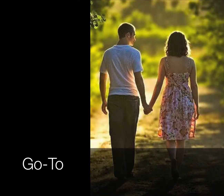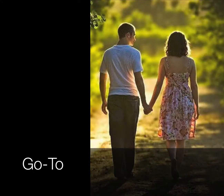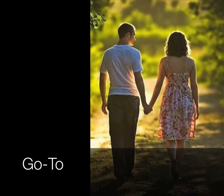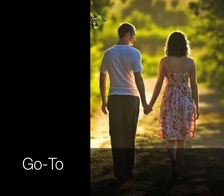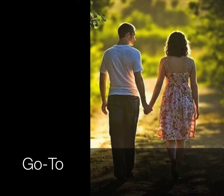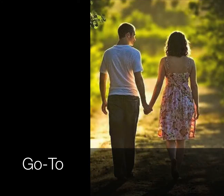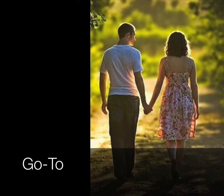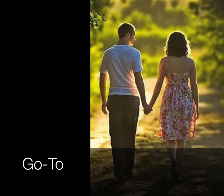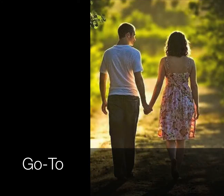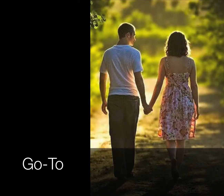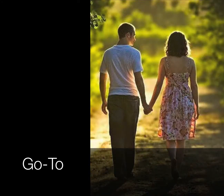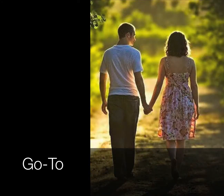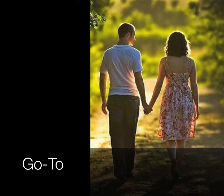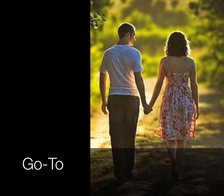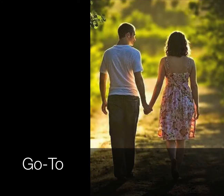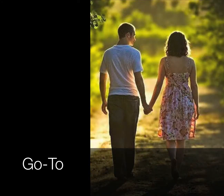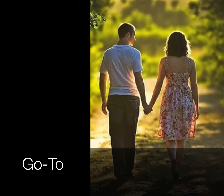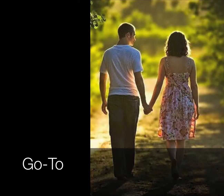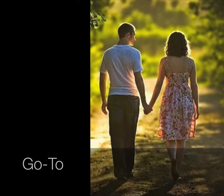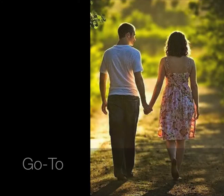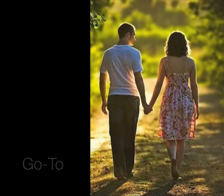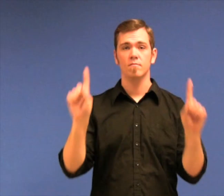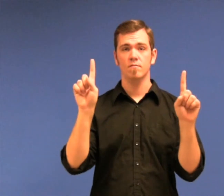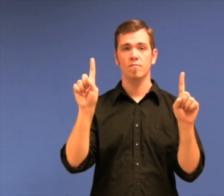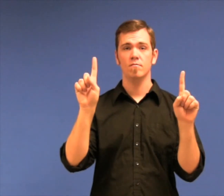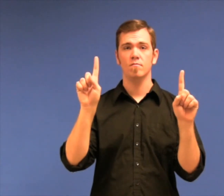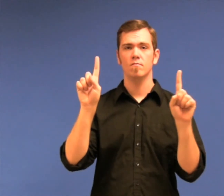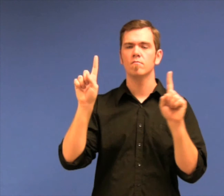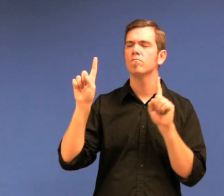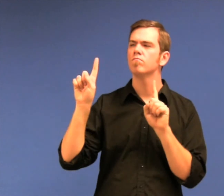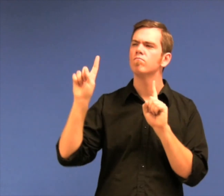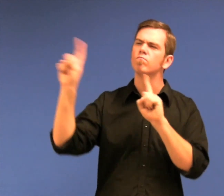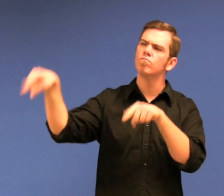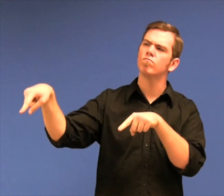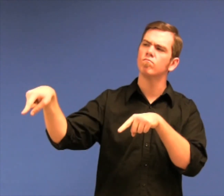The sign to go somewhere or go there is go there.